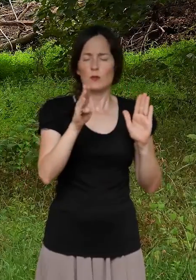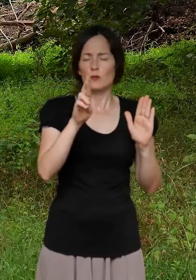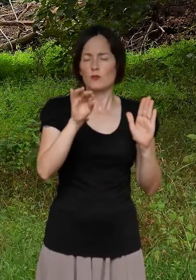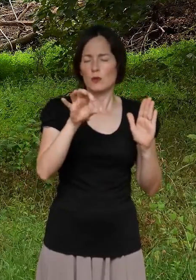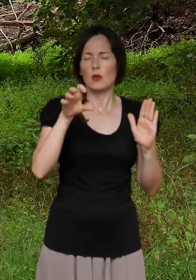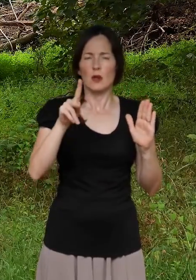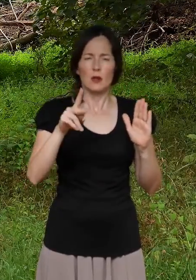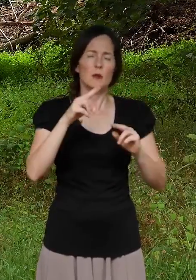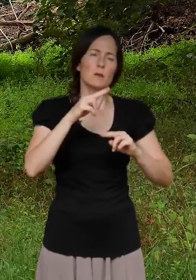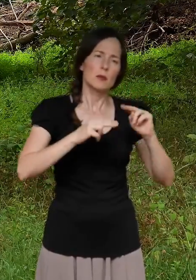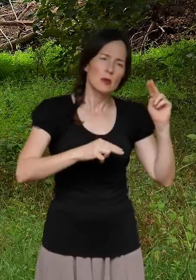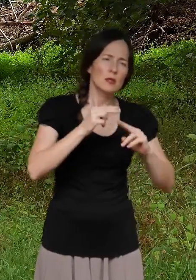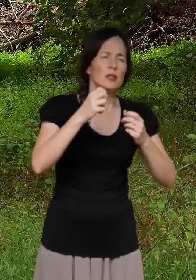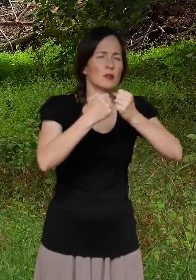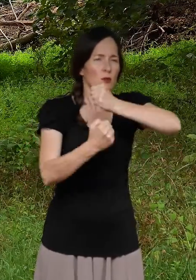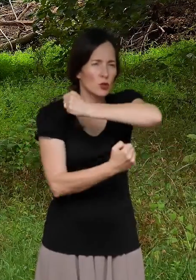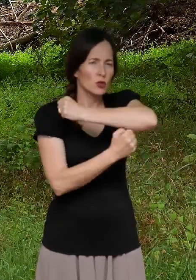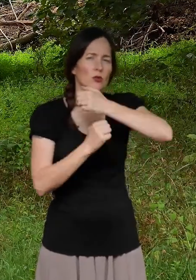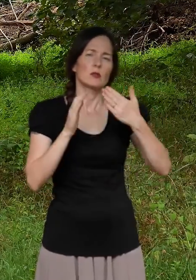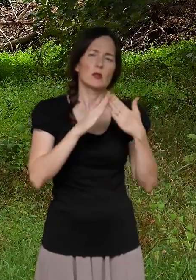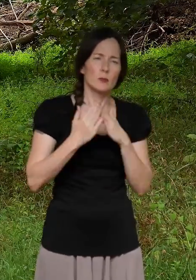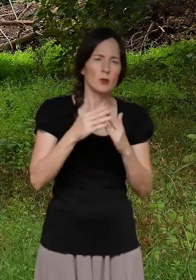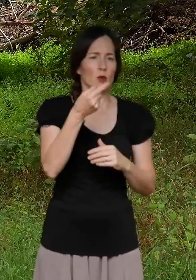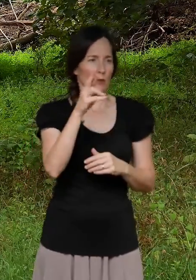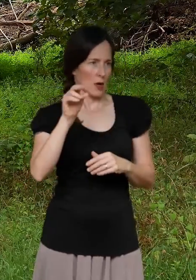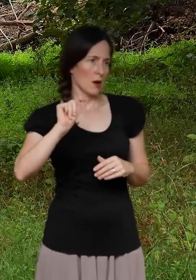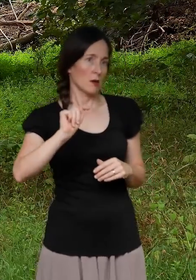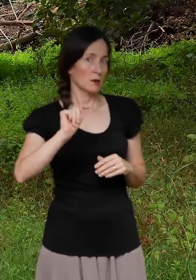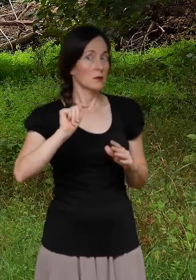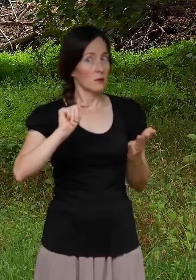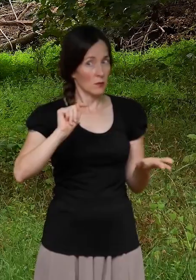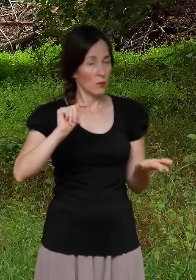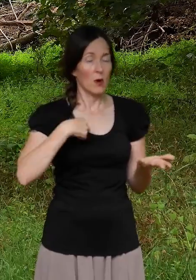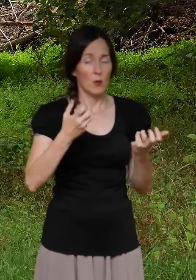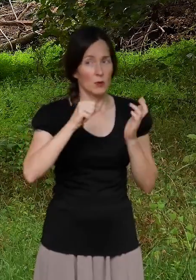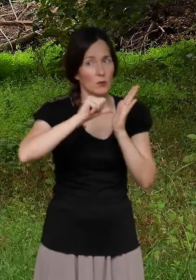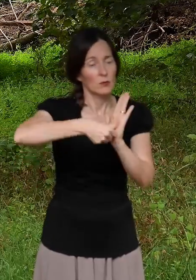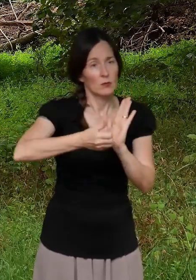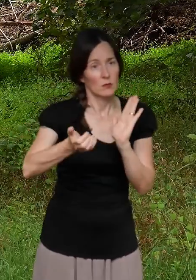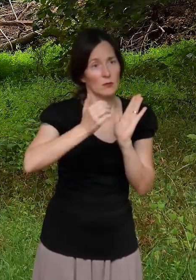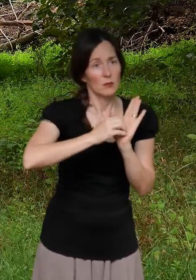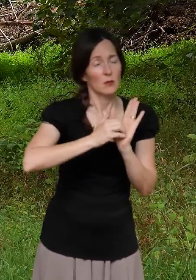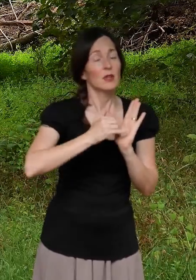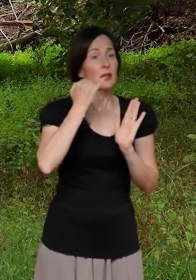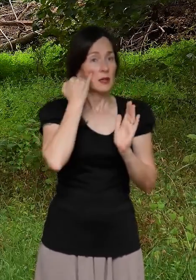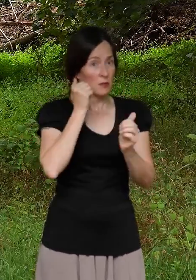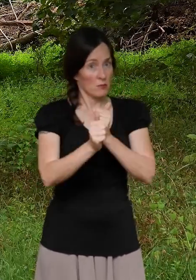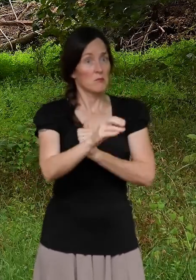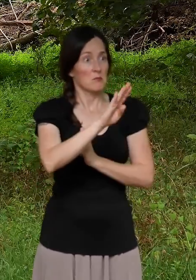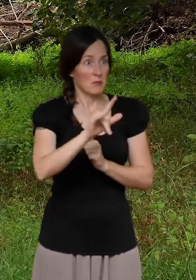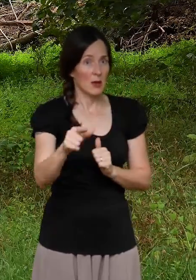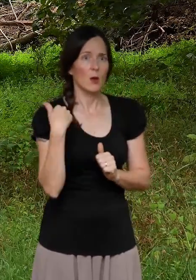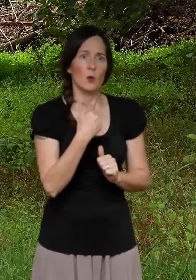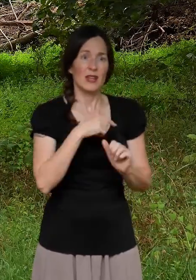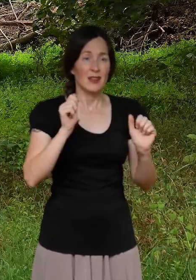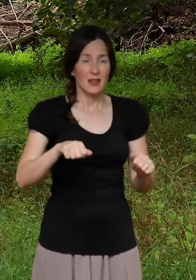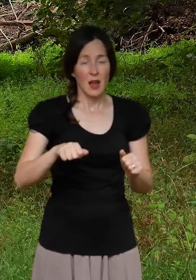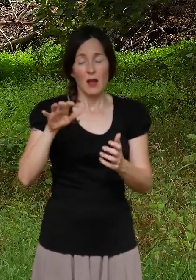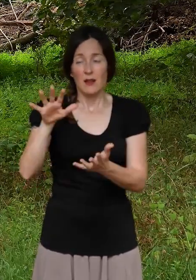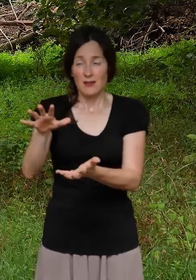Act. Then, utilizing these funds from the revolving loan fund, local governments, such as our own,